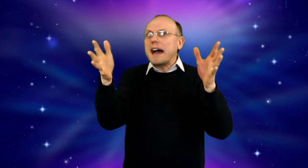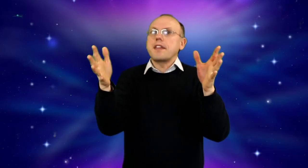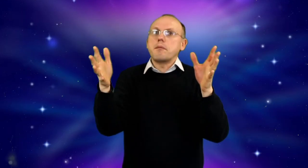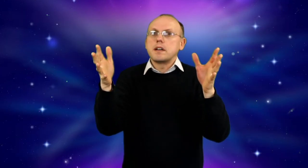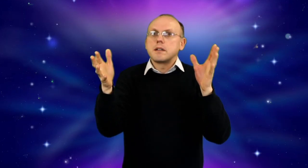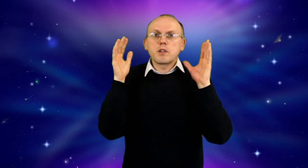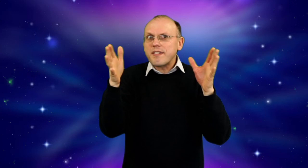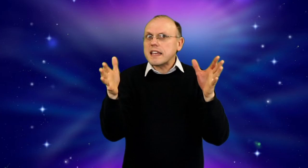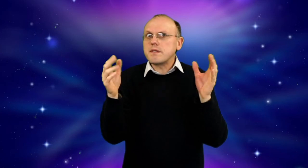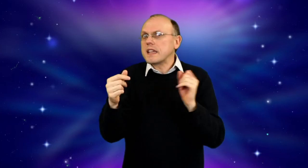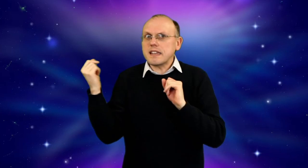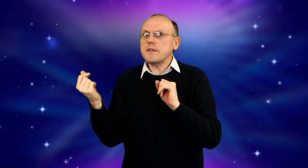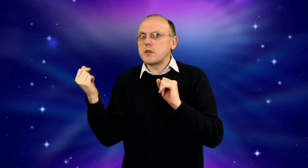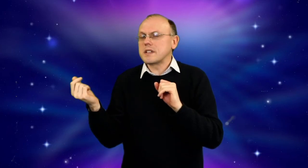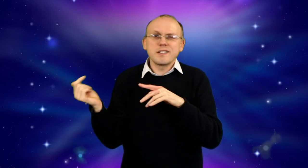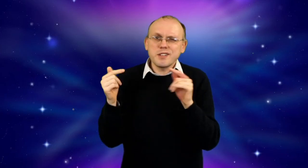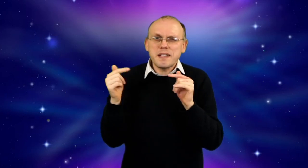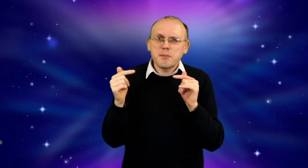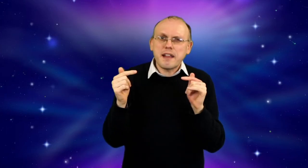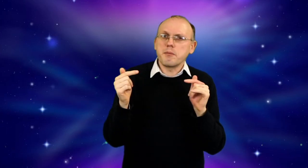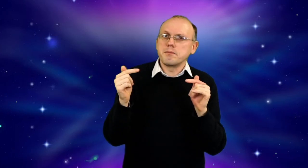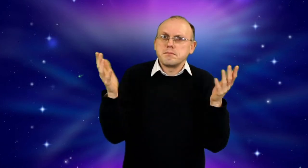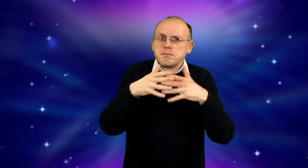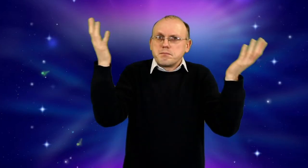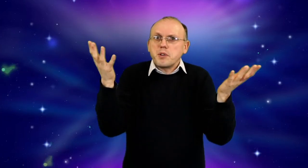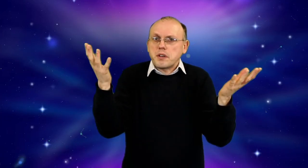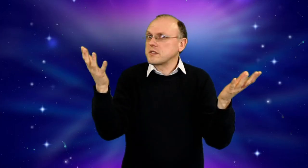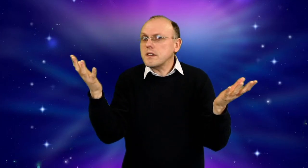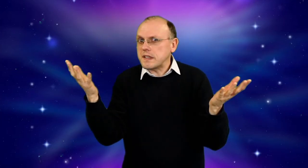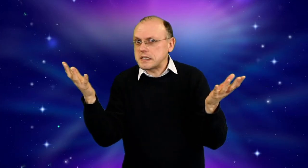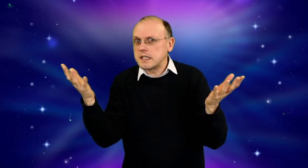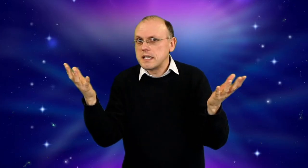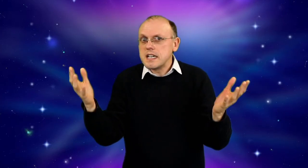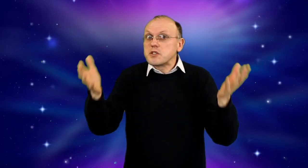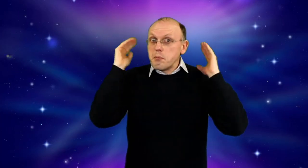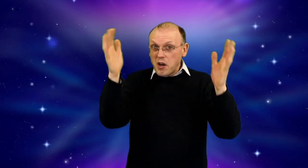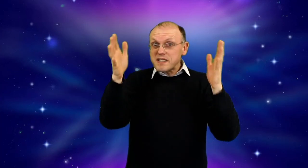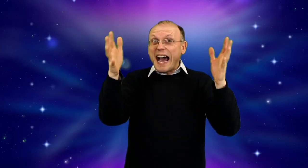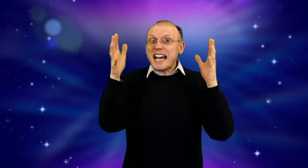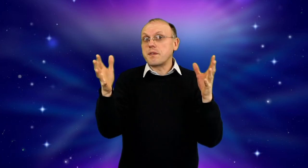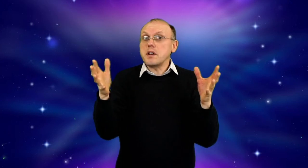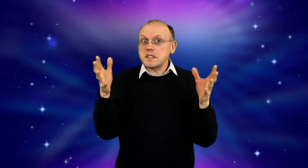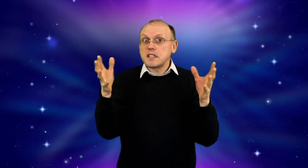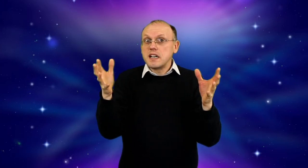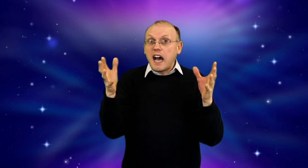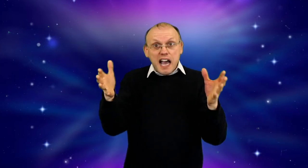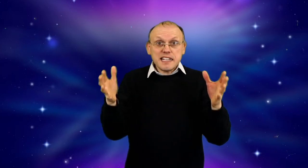them. Because if they give negative views, you may not buy the product or service. So most adverts are